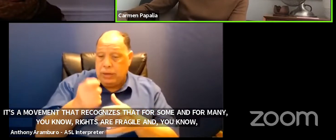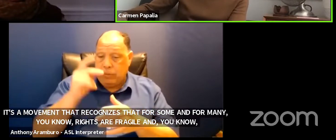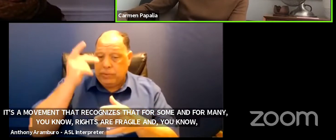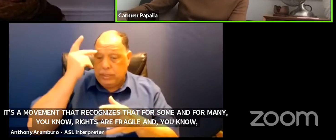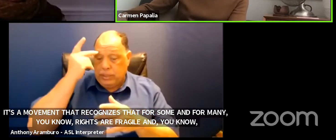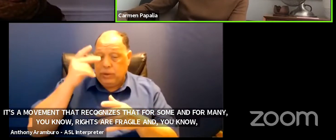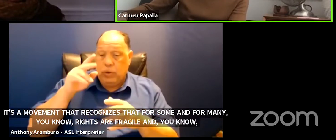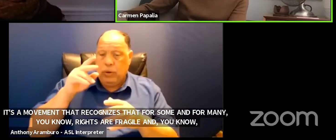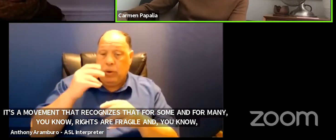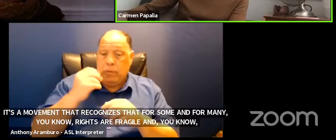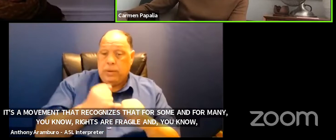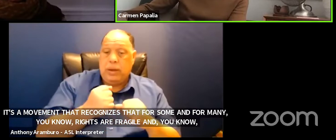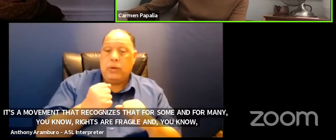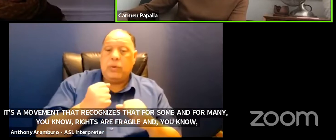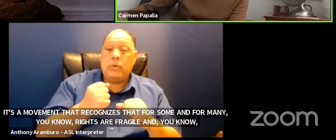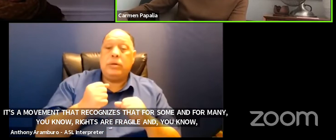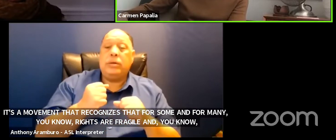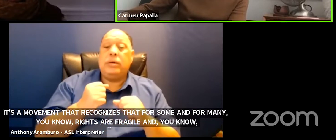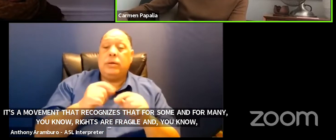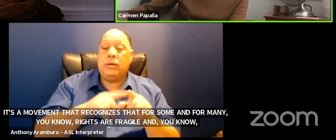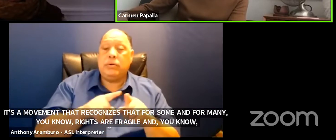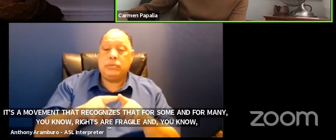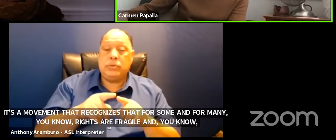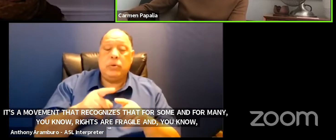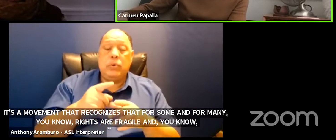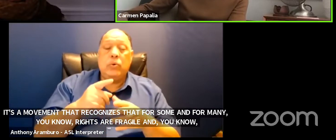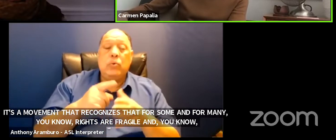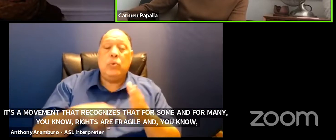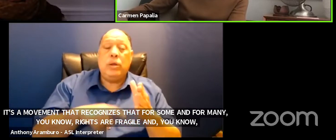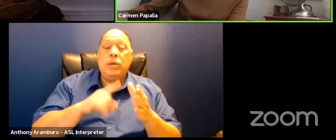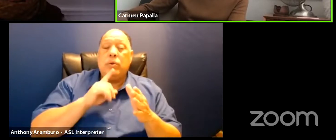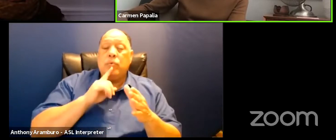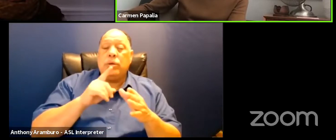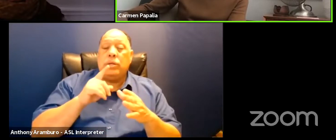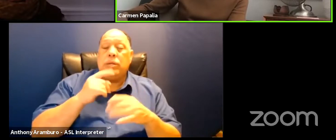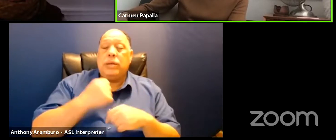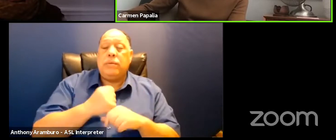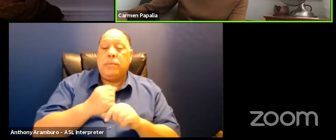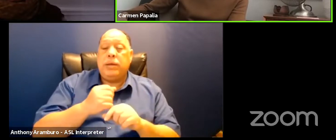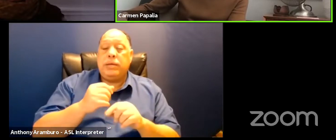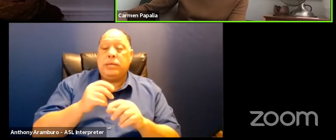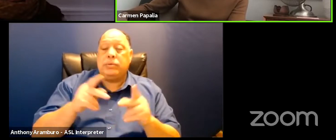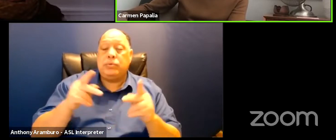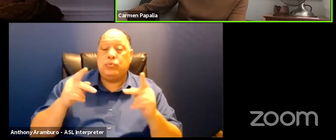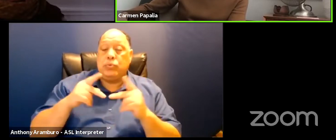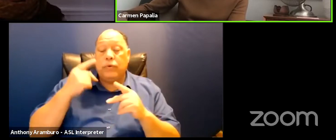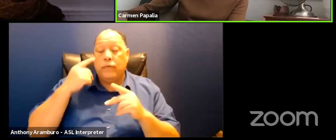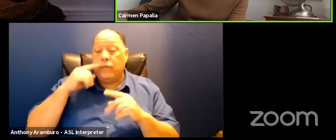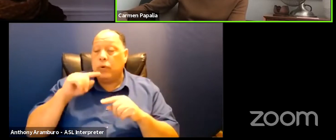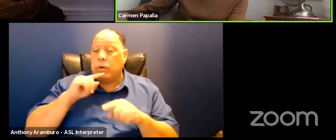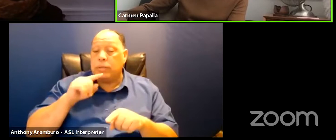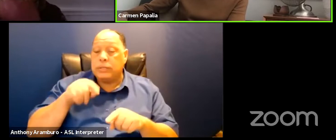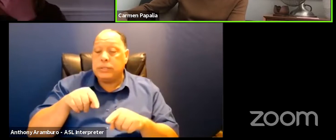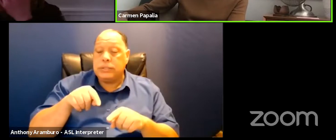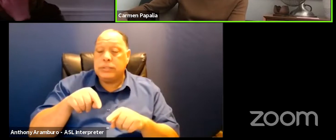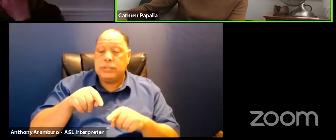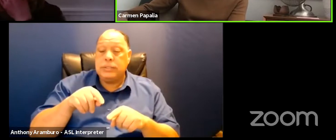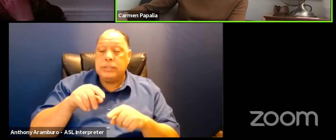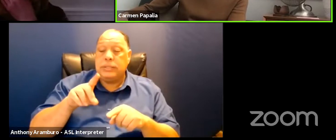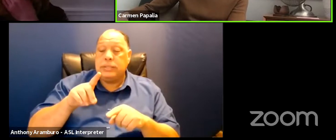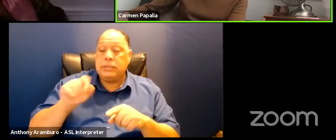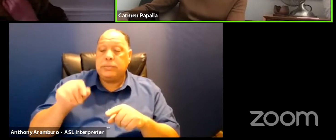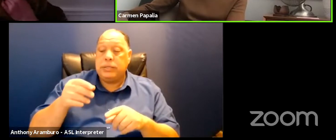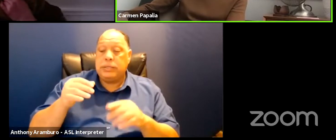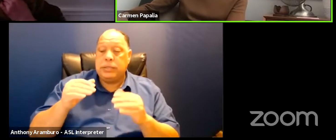but also, you know, what it really makes room for is, and I think what is disability